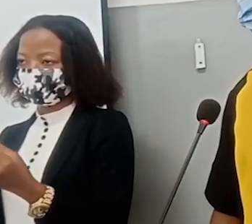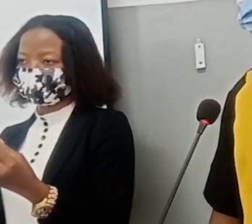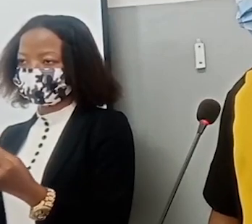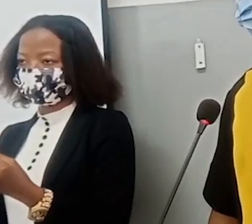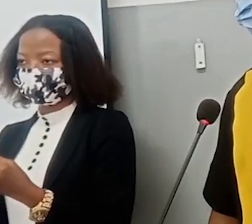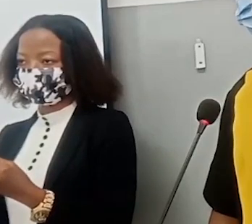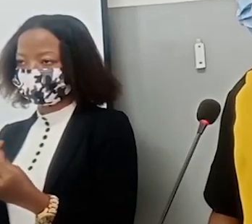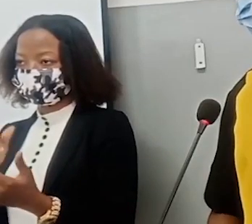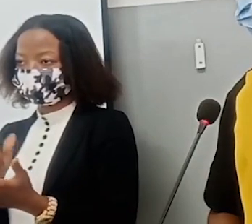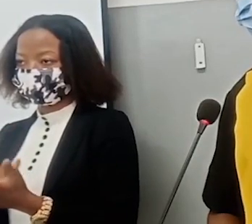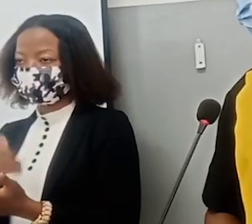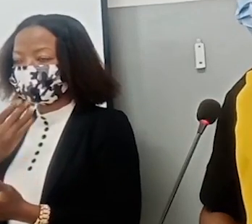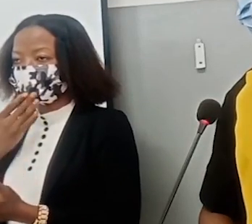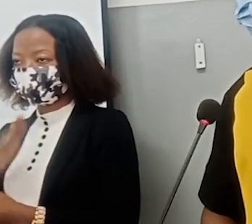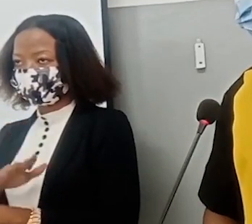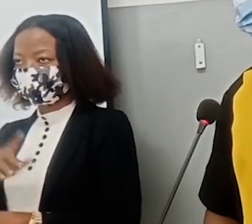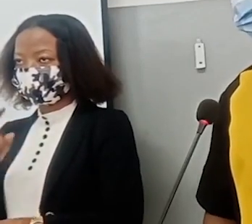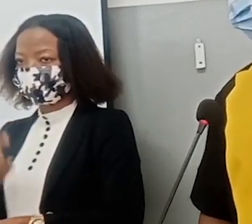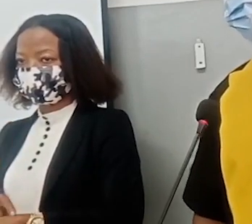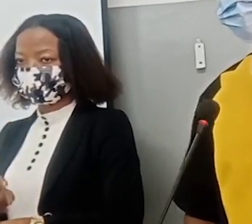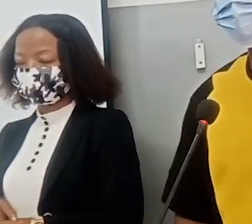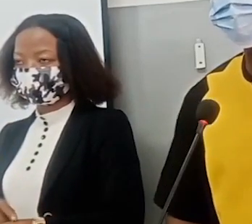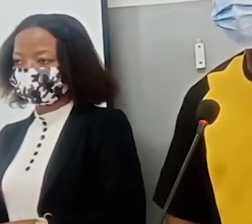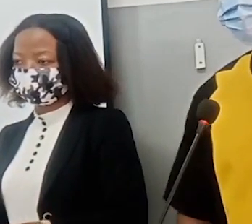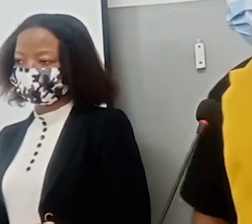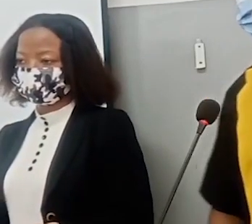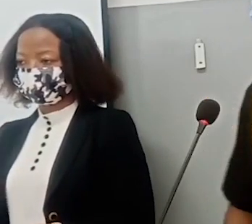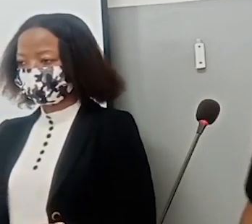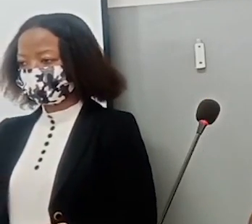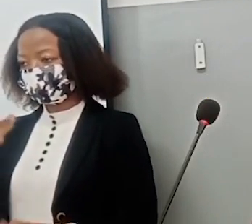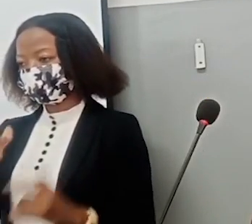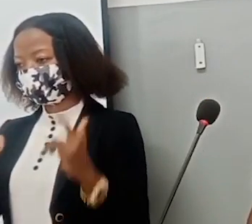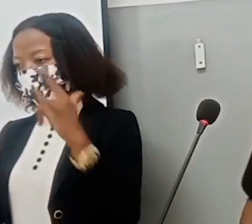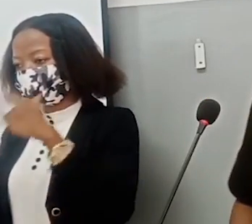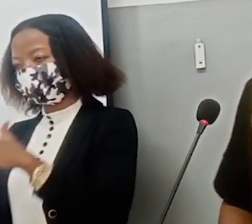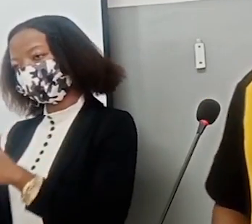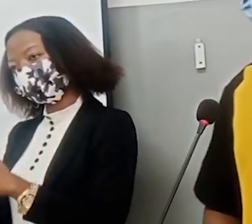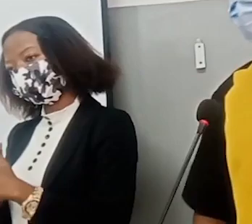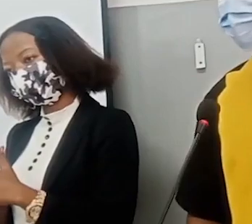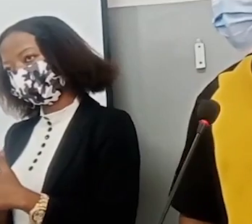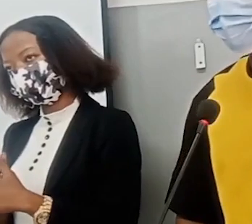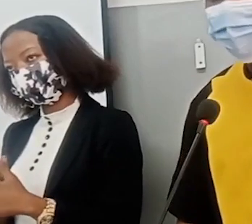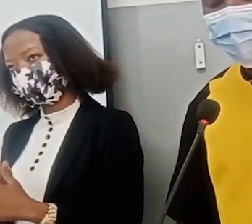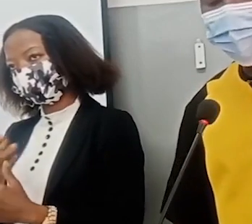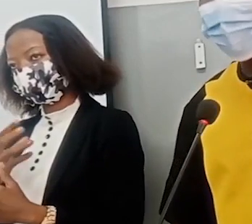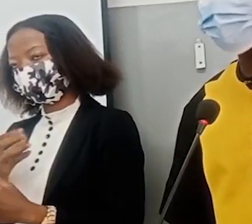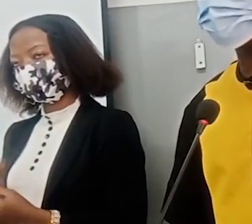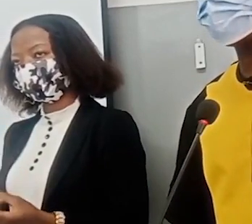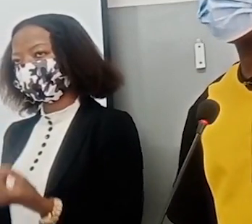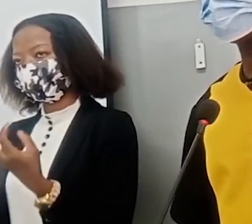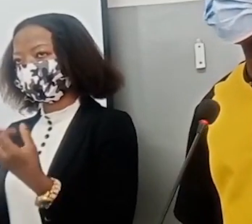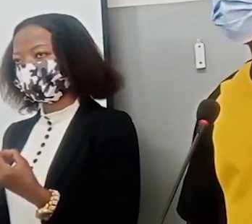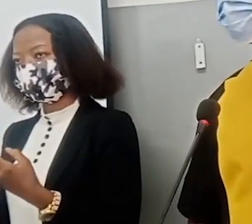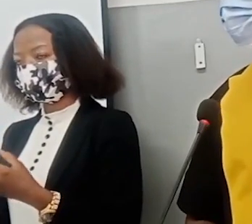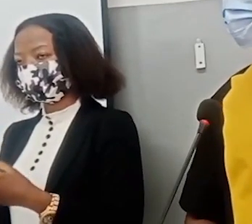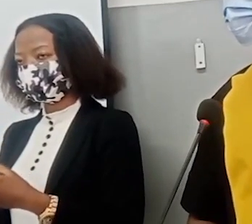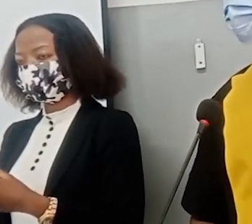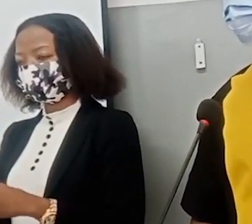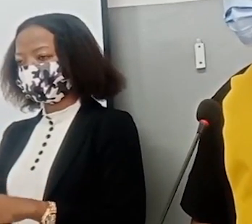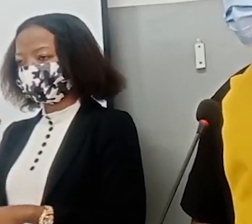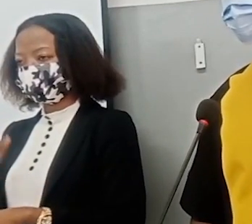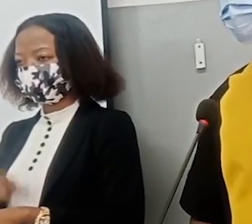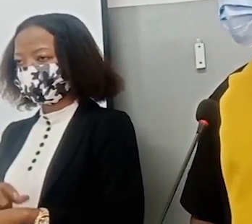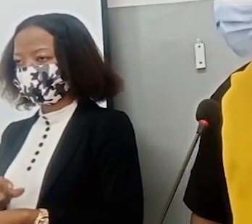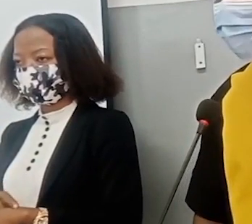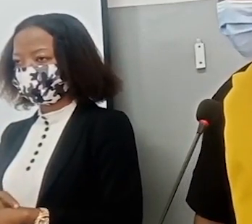quite unsettling, especially at a time when commercial flights had resumed and a lot of things had opened up within the context